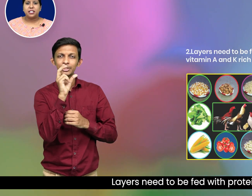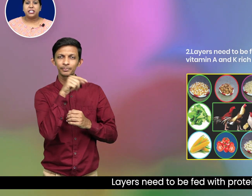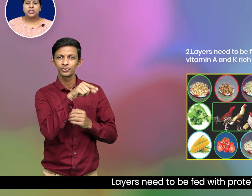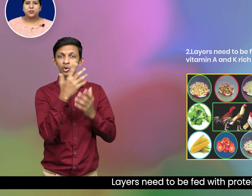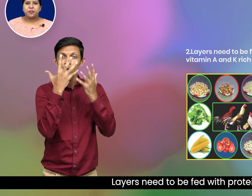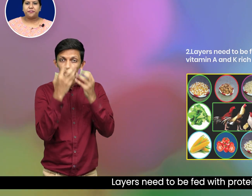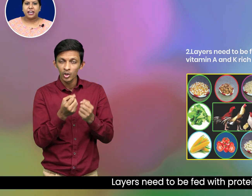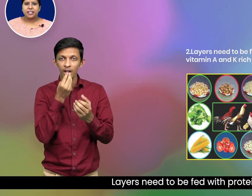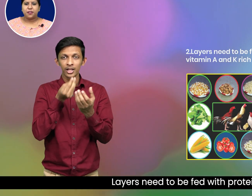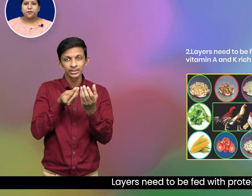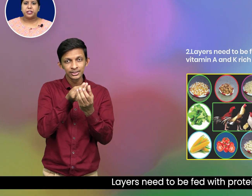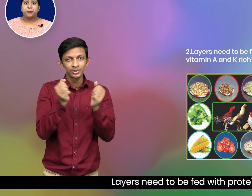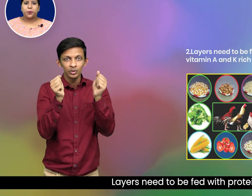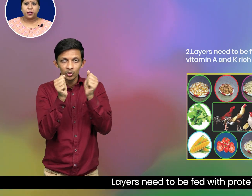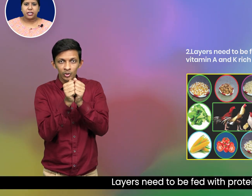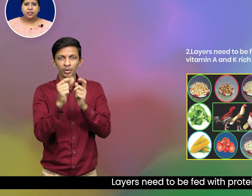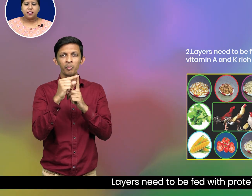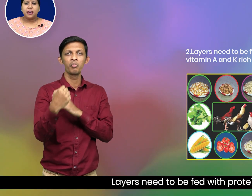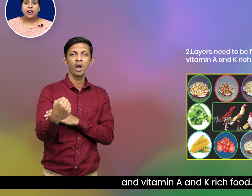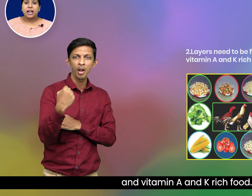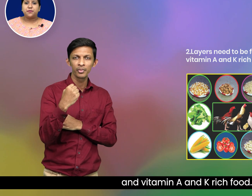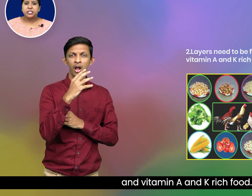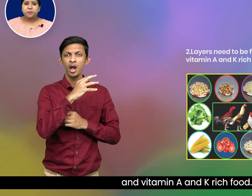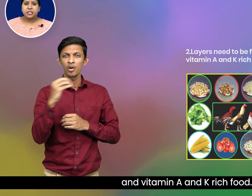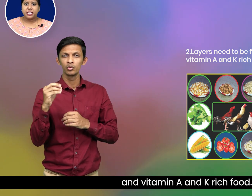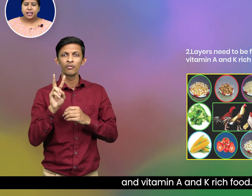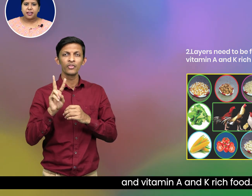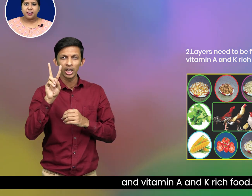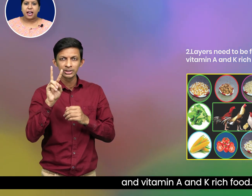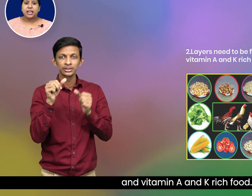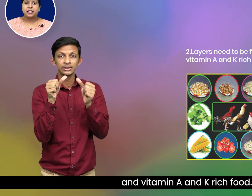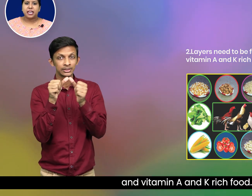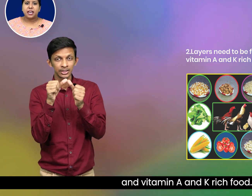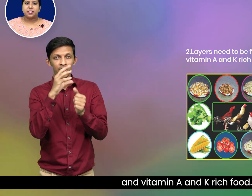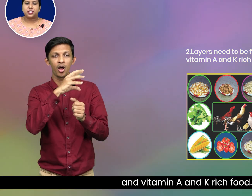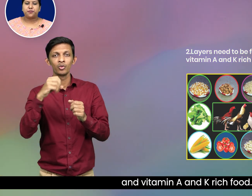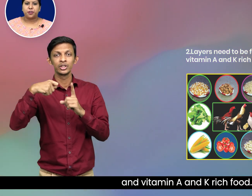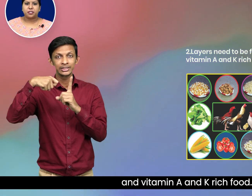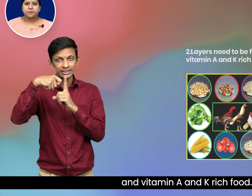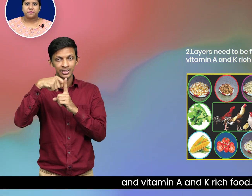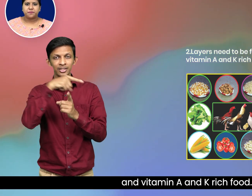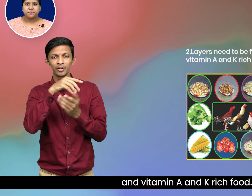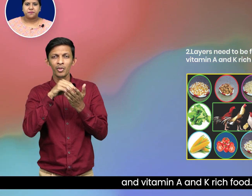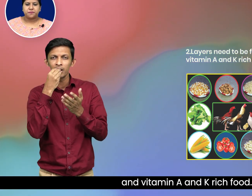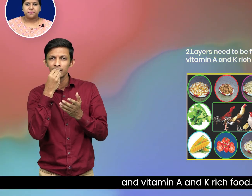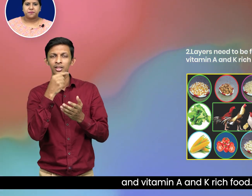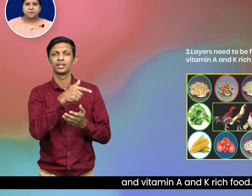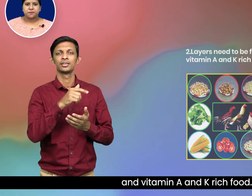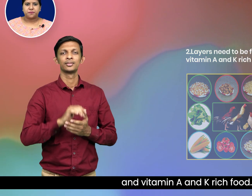Layers need to be fed with protein and vitamin A and K rich food.